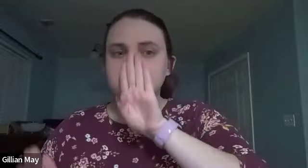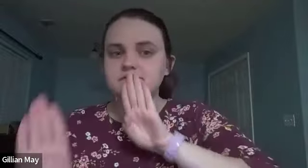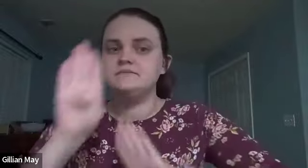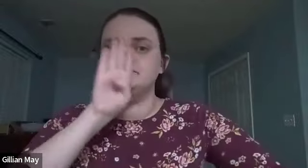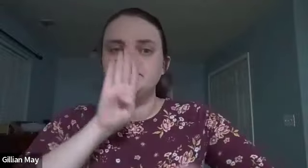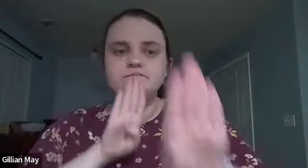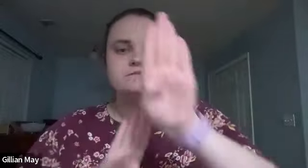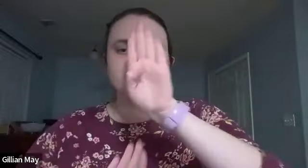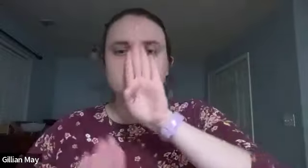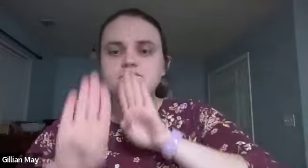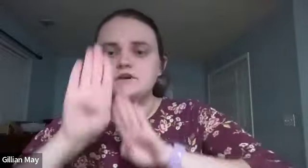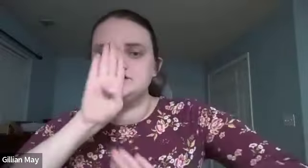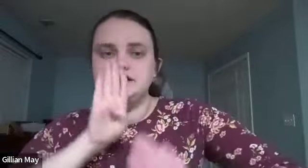chin. Frustrated.